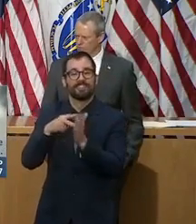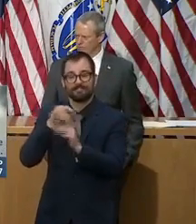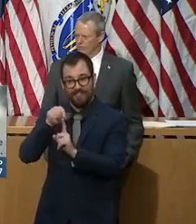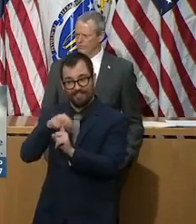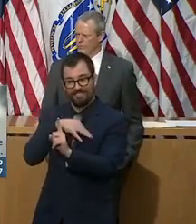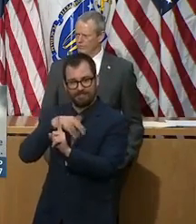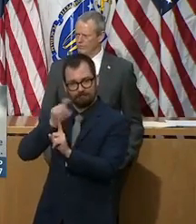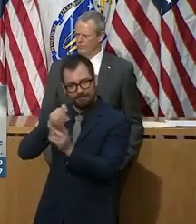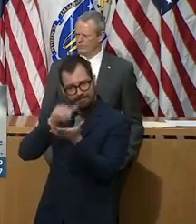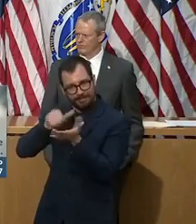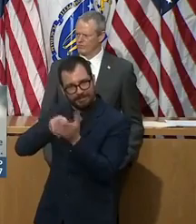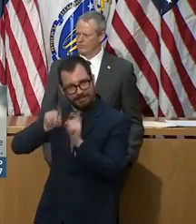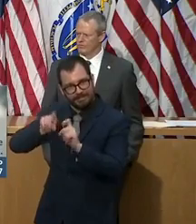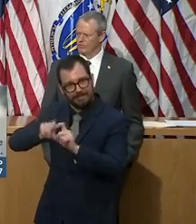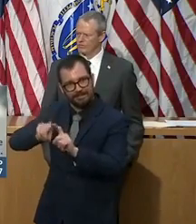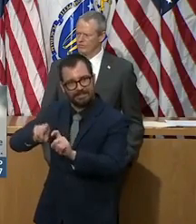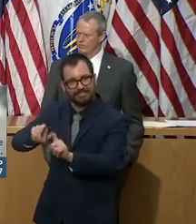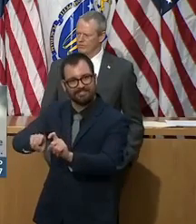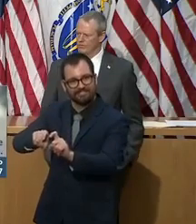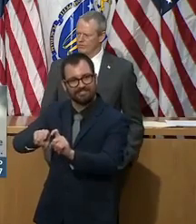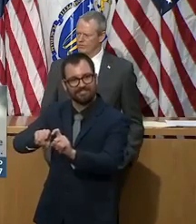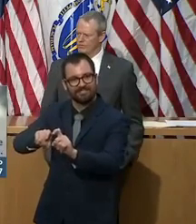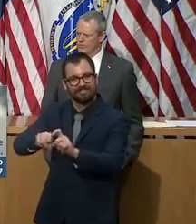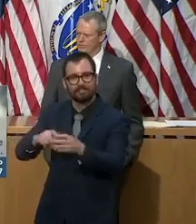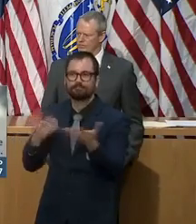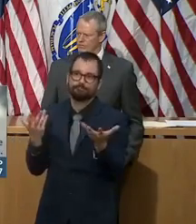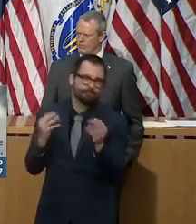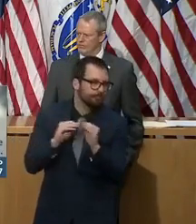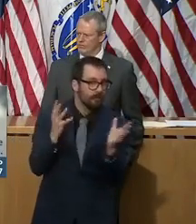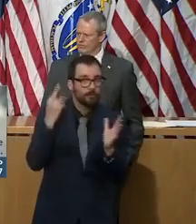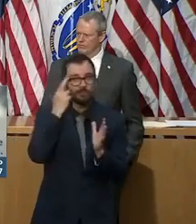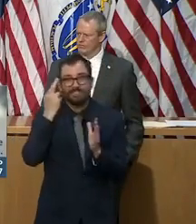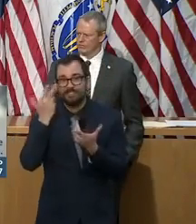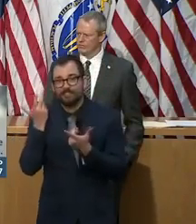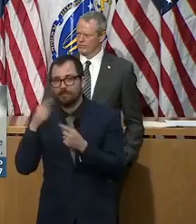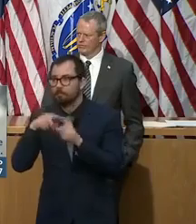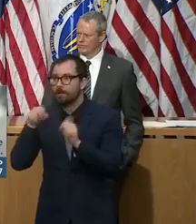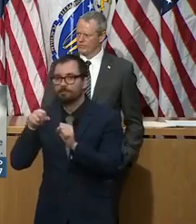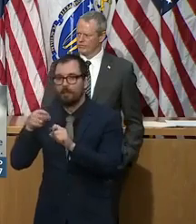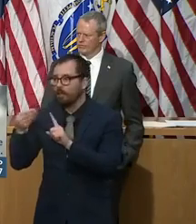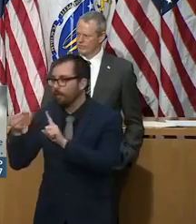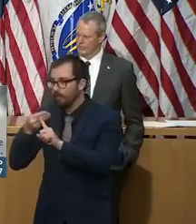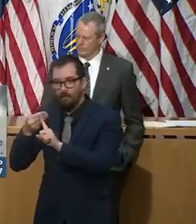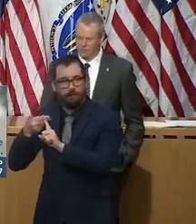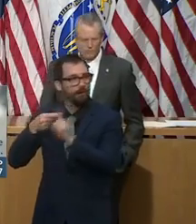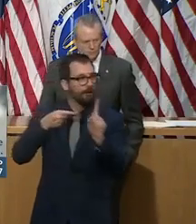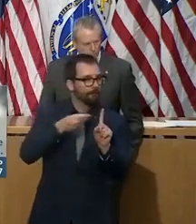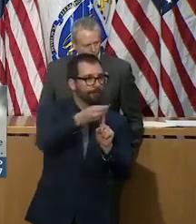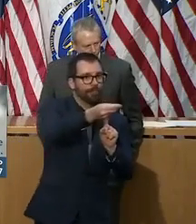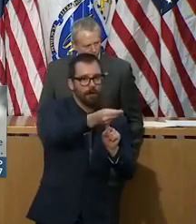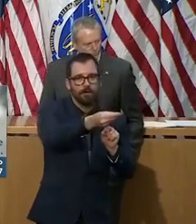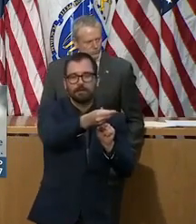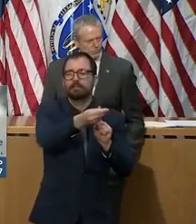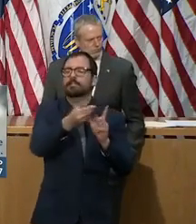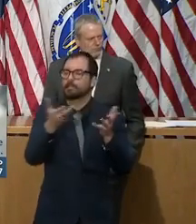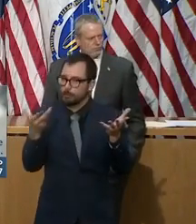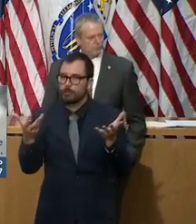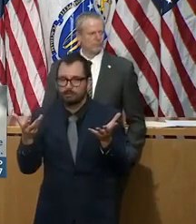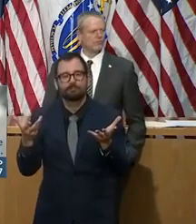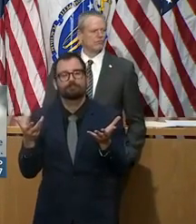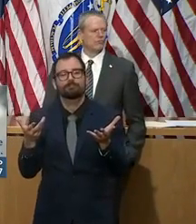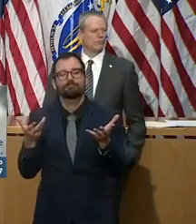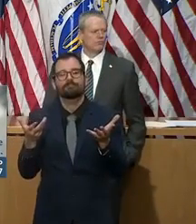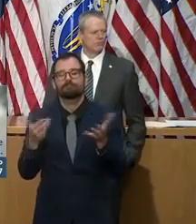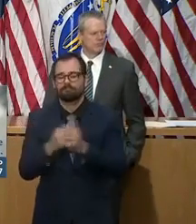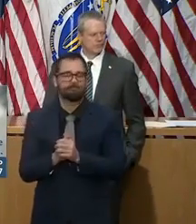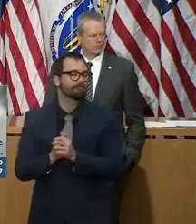because obviously the potential of exposure for them is greater. Secretary, with the new parameters with